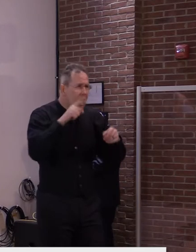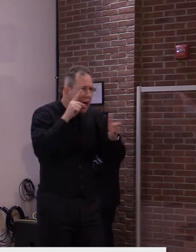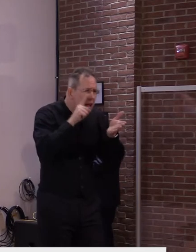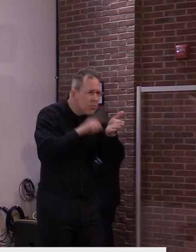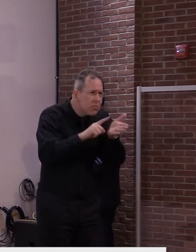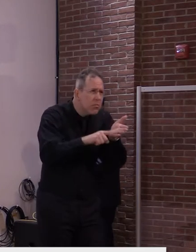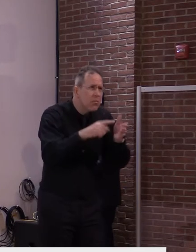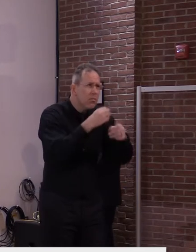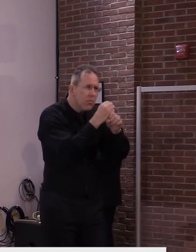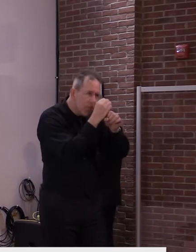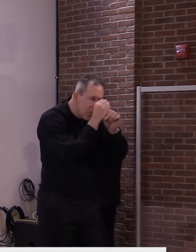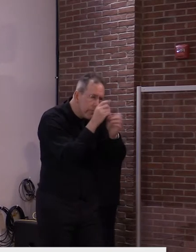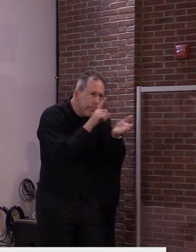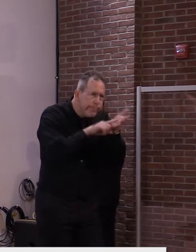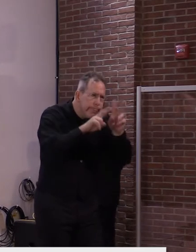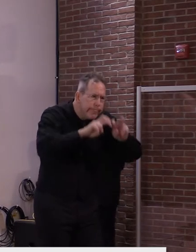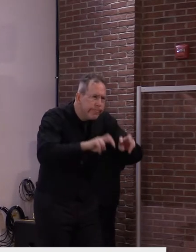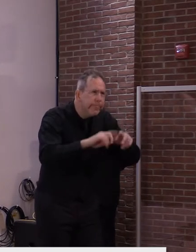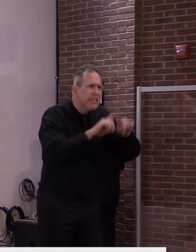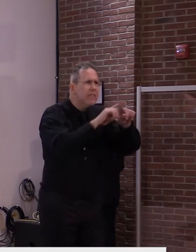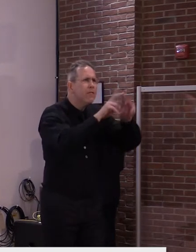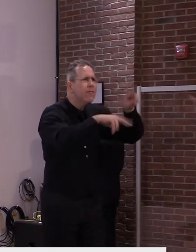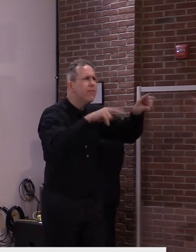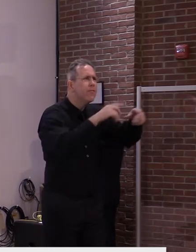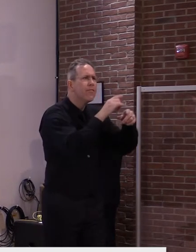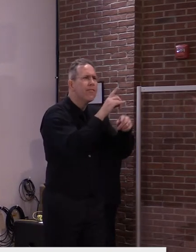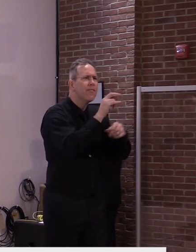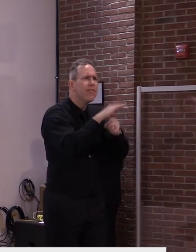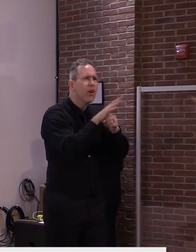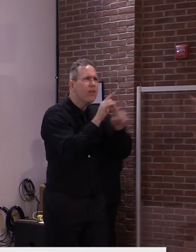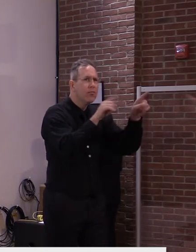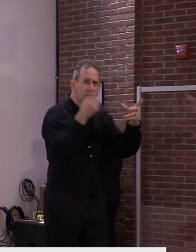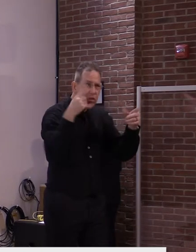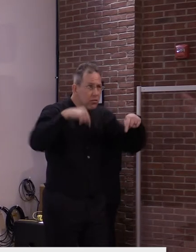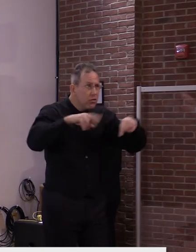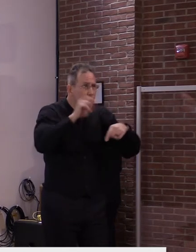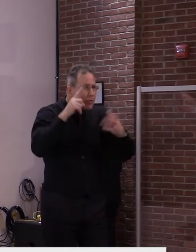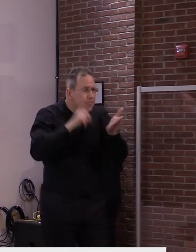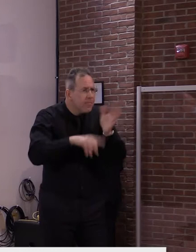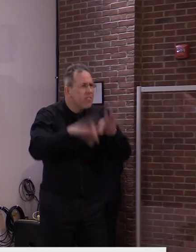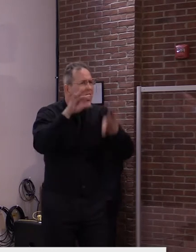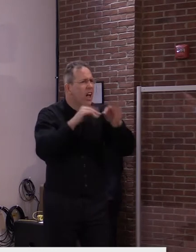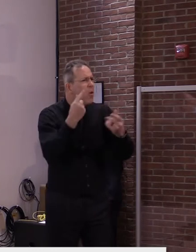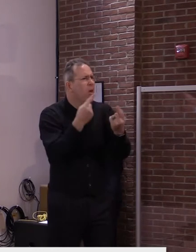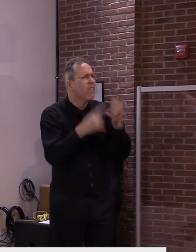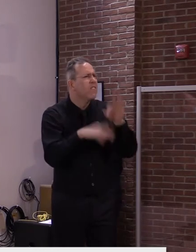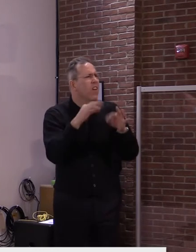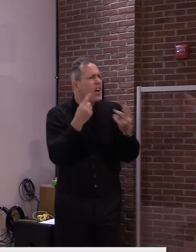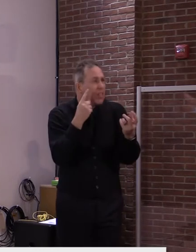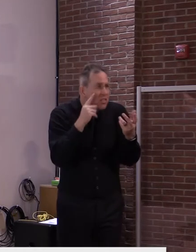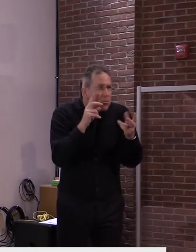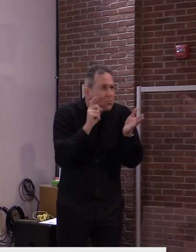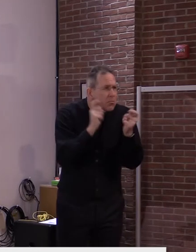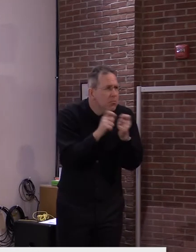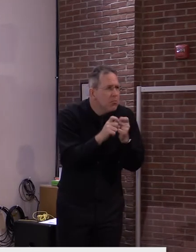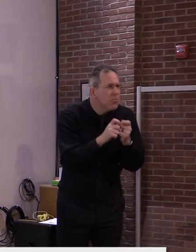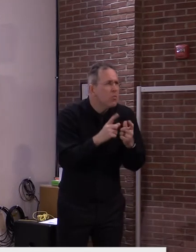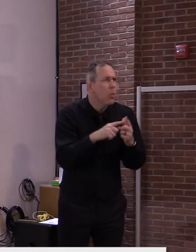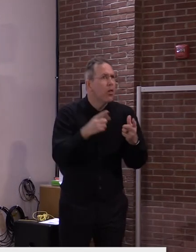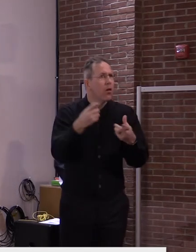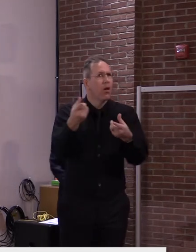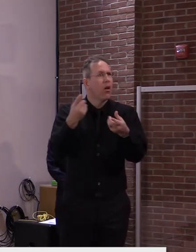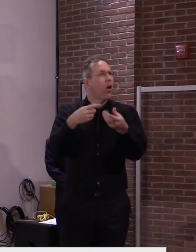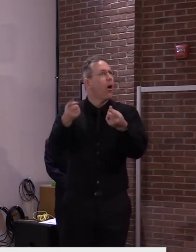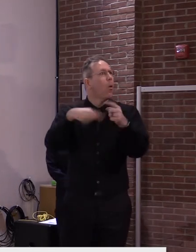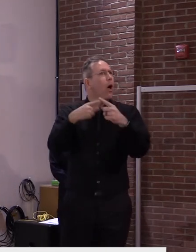areas of higher prevalence of COVID around the state to have a sense of when things are approaching us. I believe there's